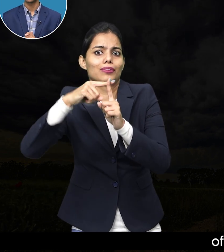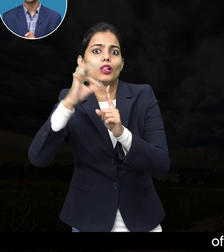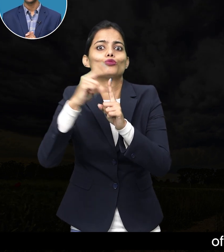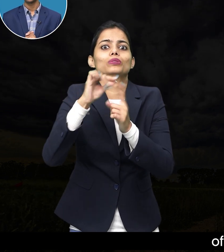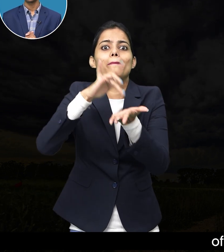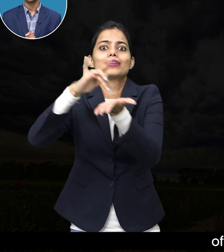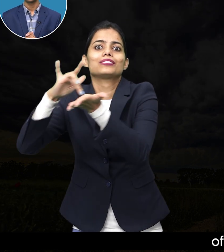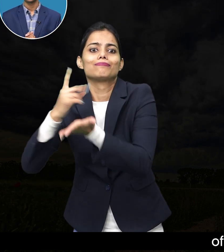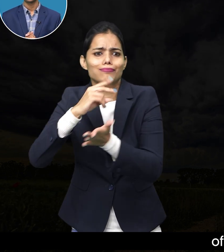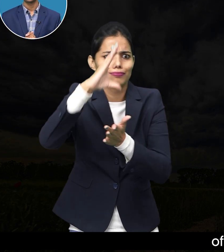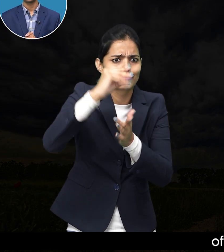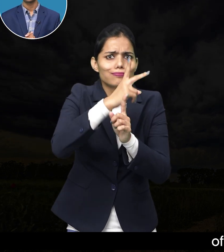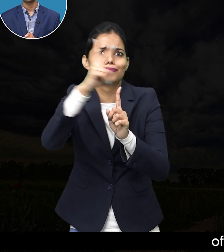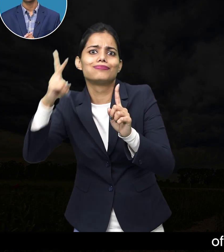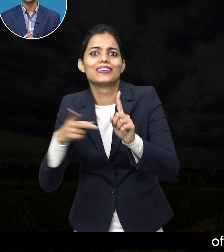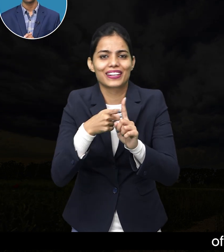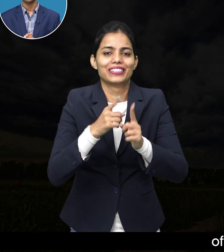place.